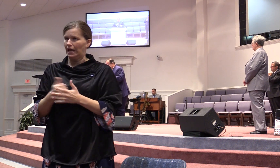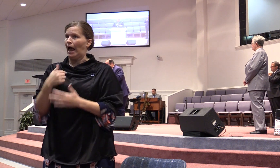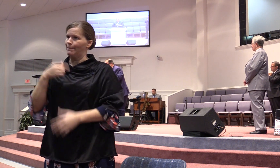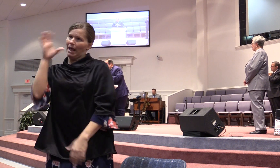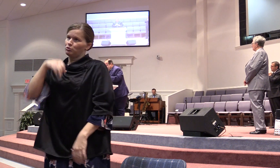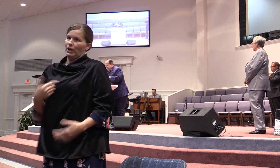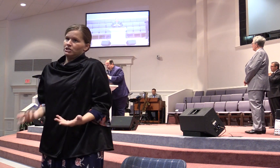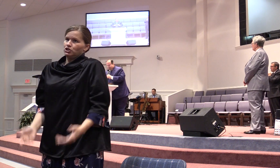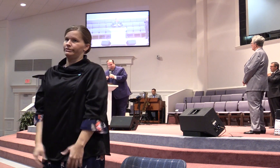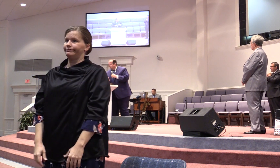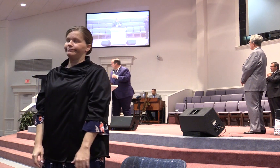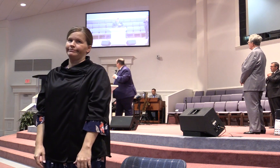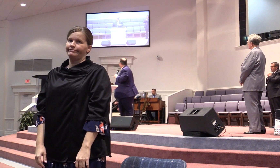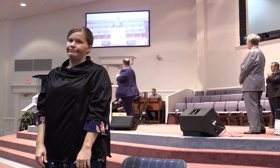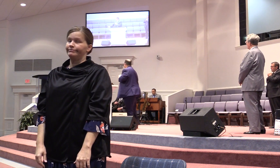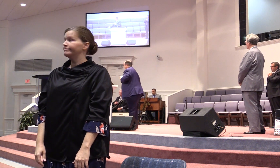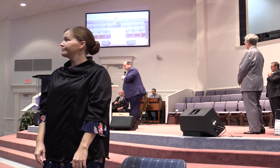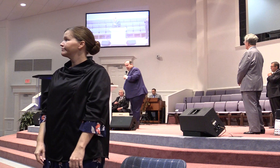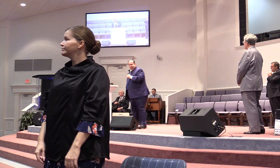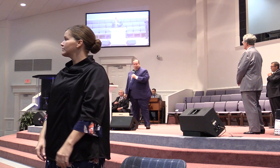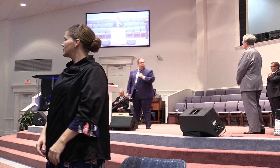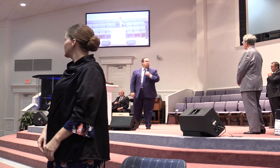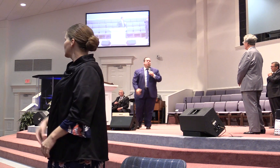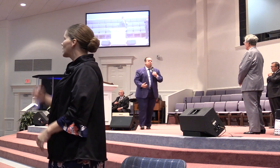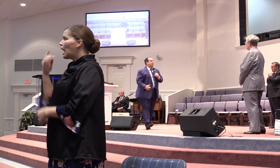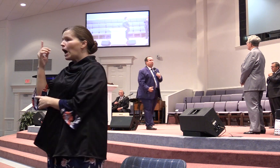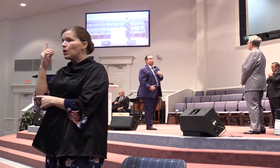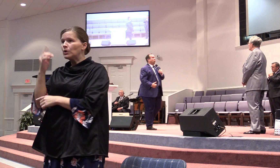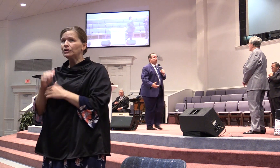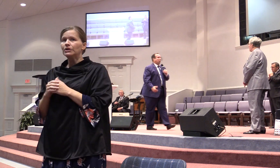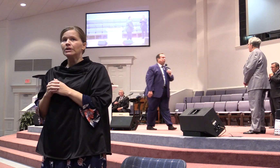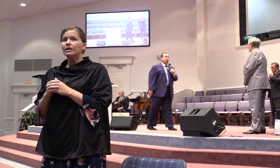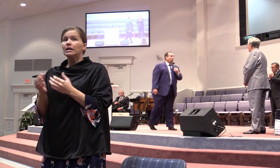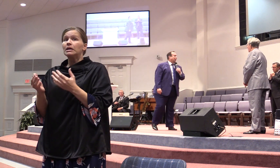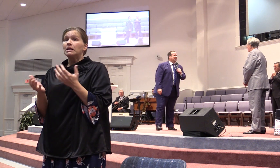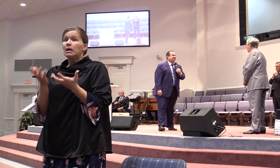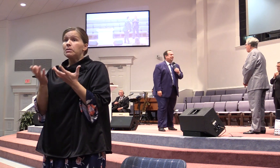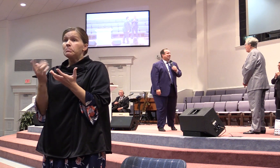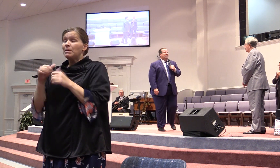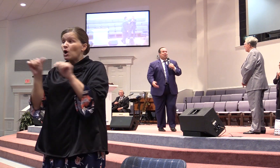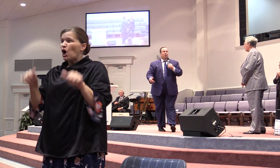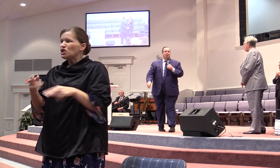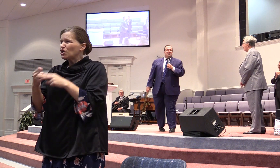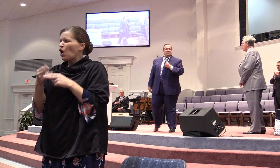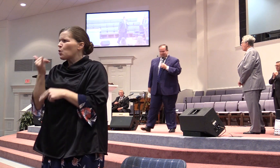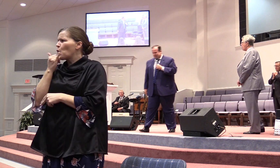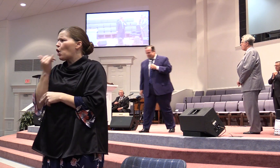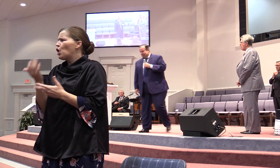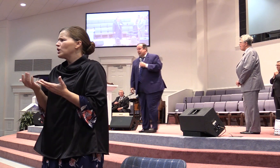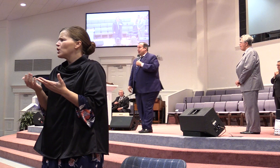strange. I wonder, you got your funny. I wonder, Bishop, maybe if we do altar calls all along. Because here's what we